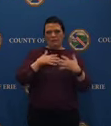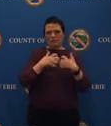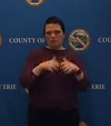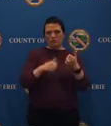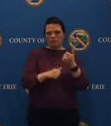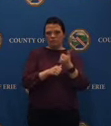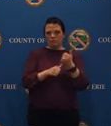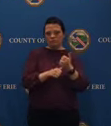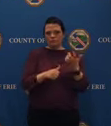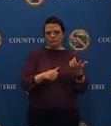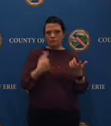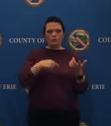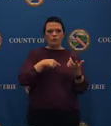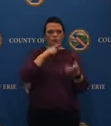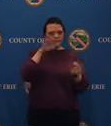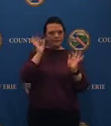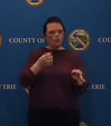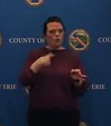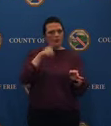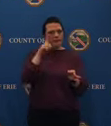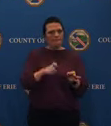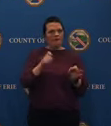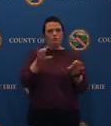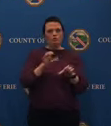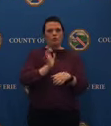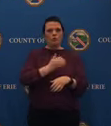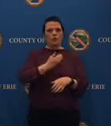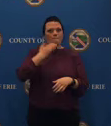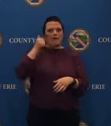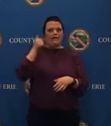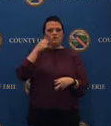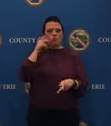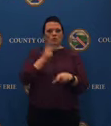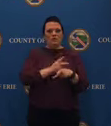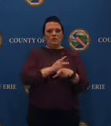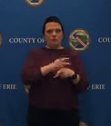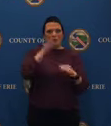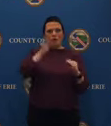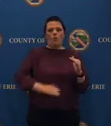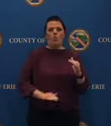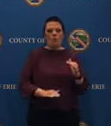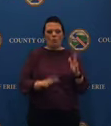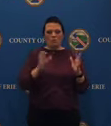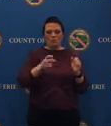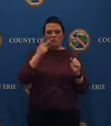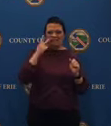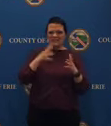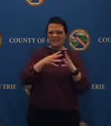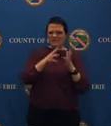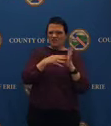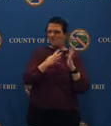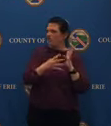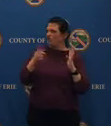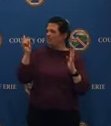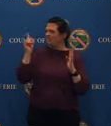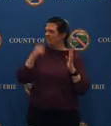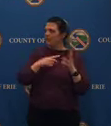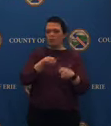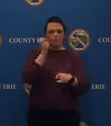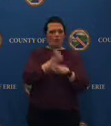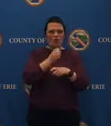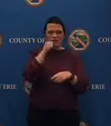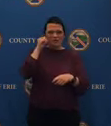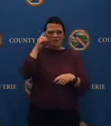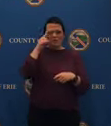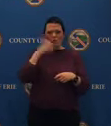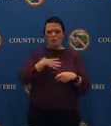concerned still that we have to do our best to keep that down. I hope you can see the chart today. It was very difficult yesterday because it was all white, but we